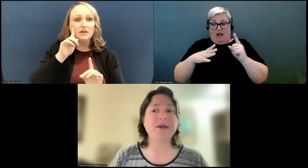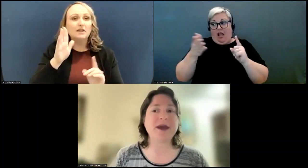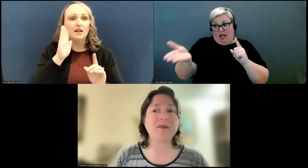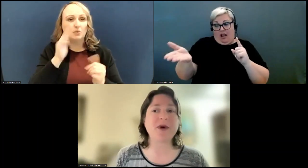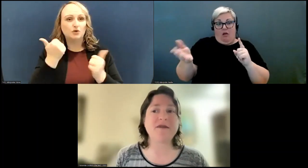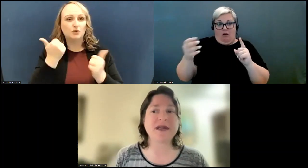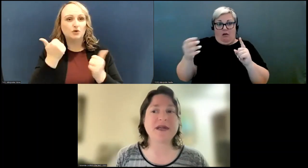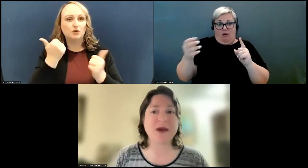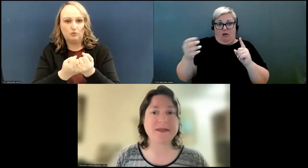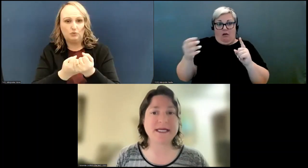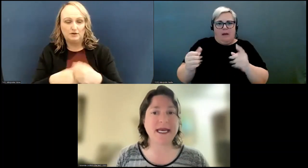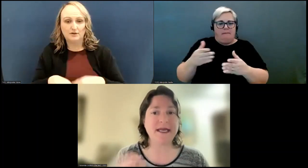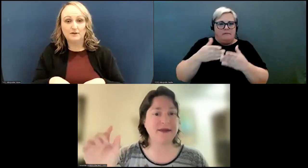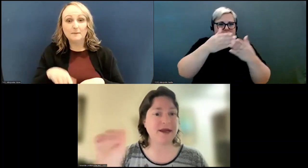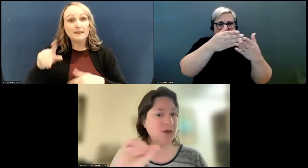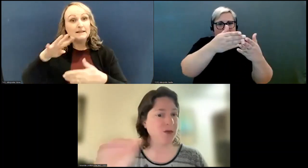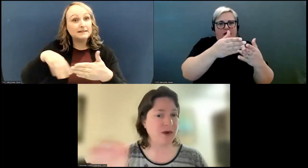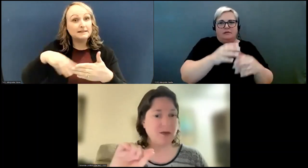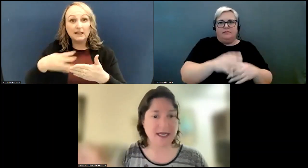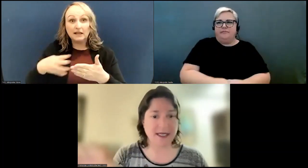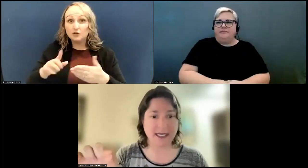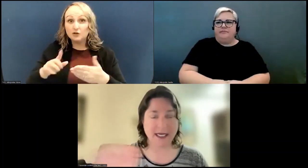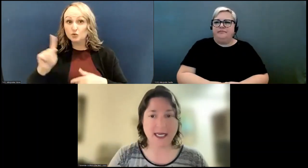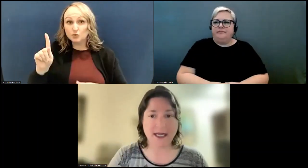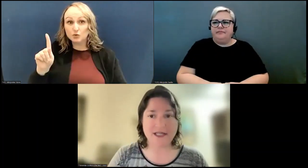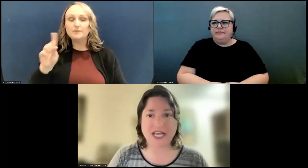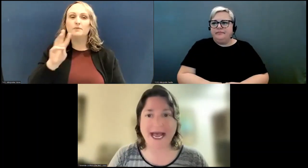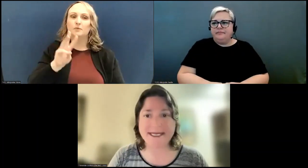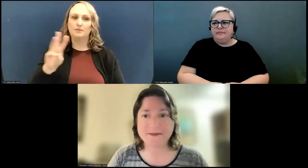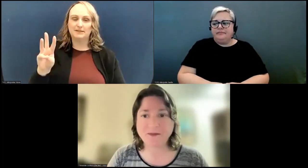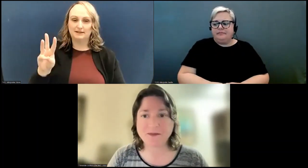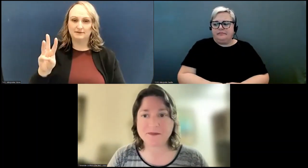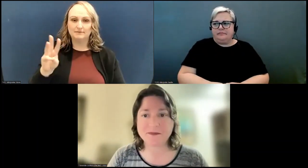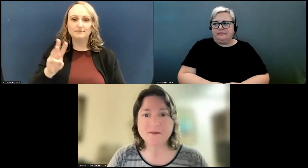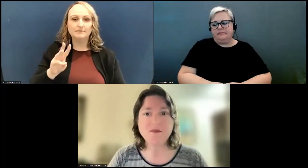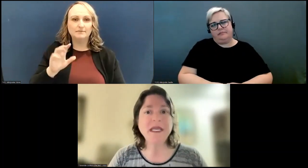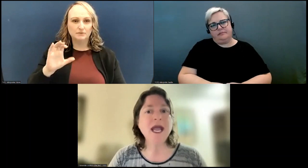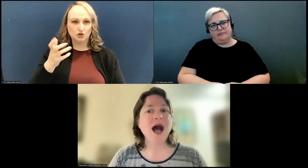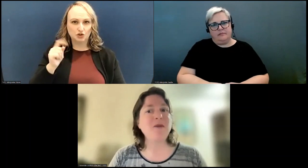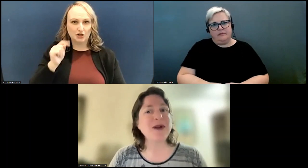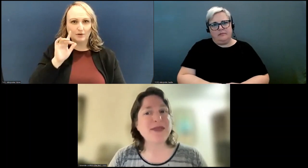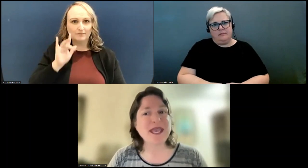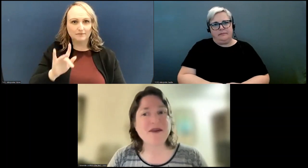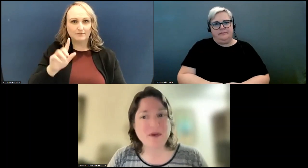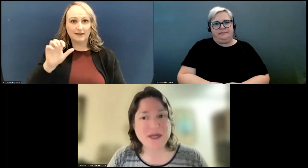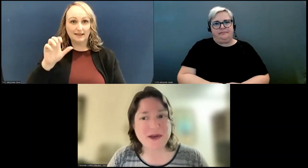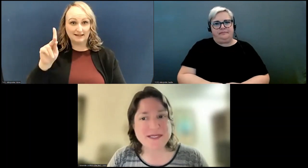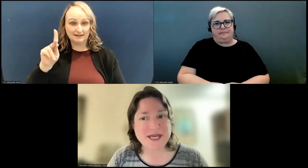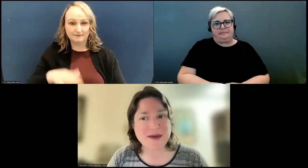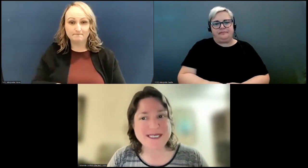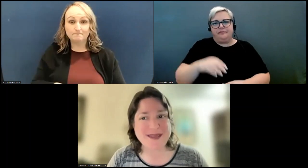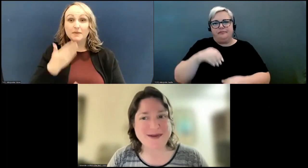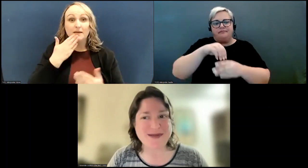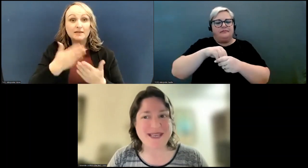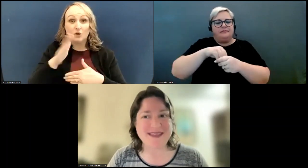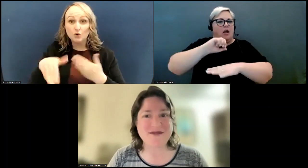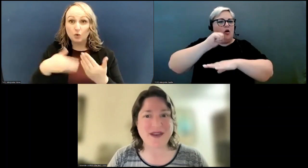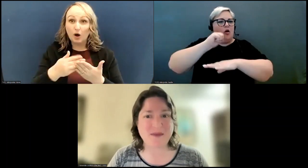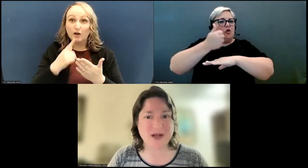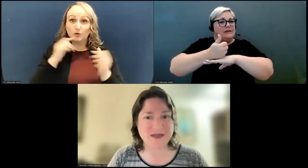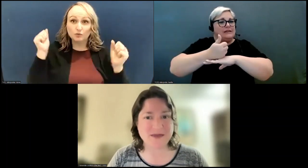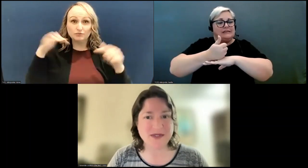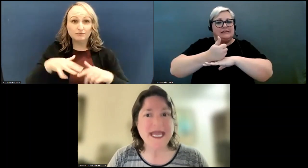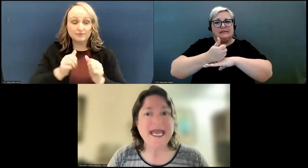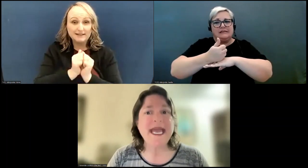Disability Without Poverty's website. There will be a link in the chat. I want to thank everyone who has come together to make this